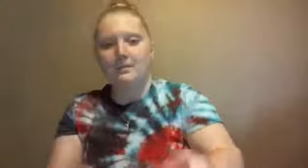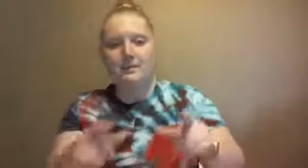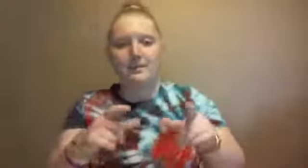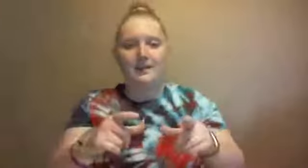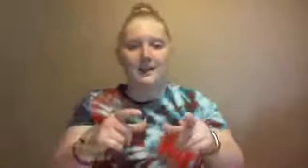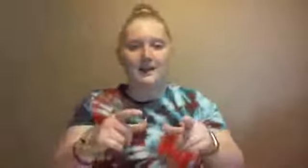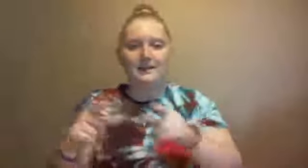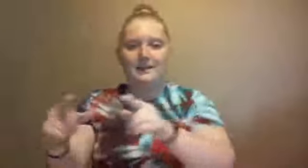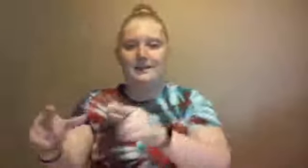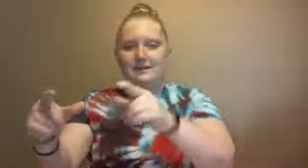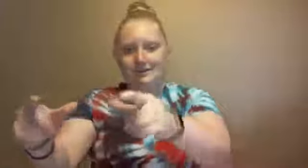Plate.